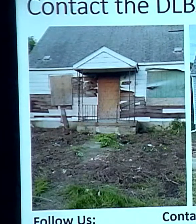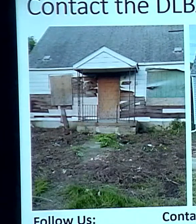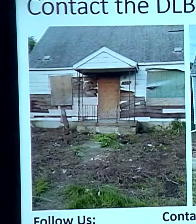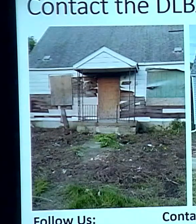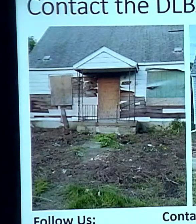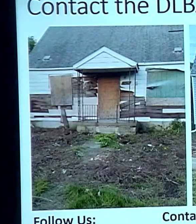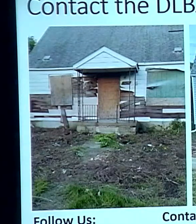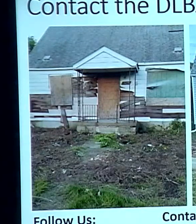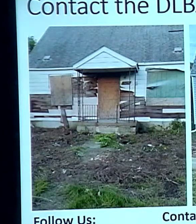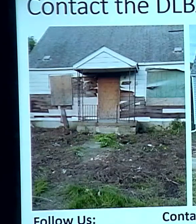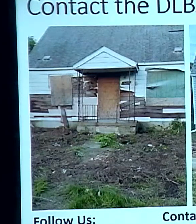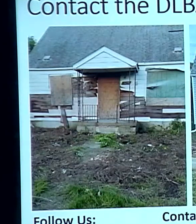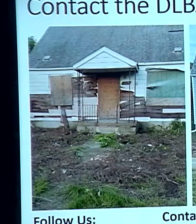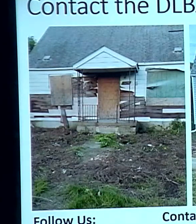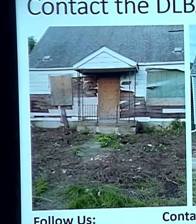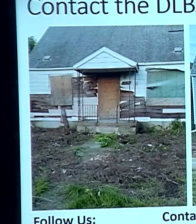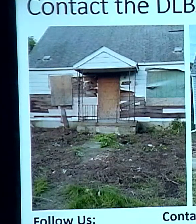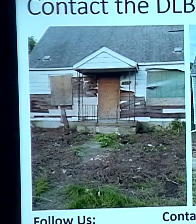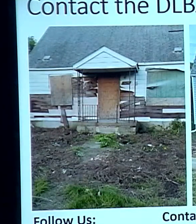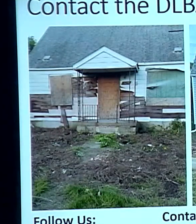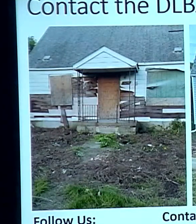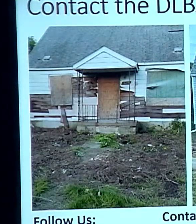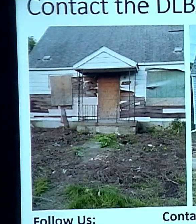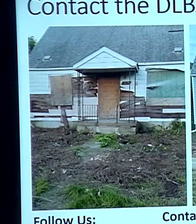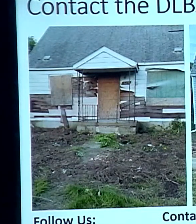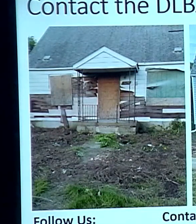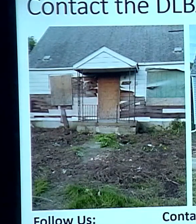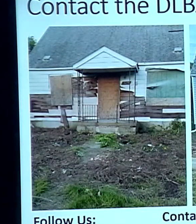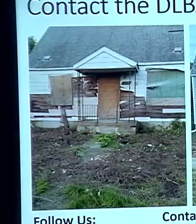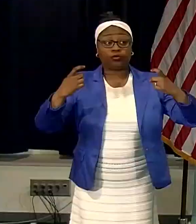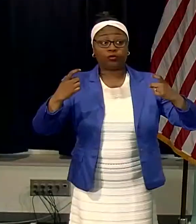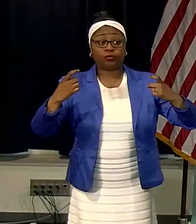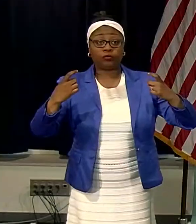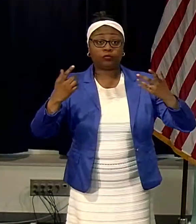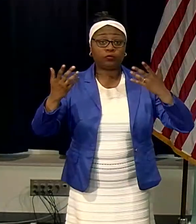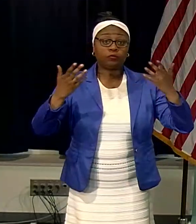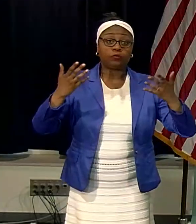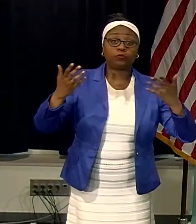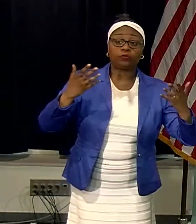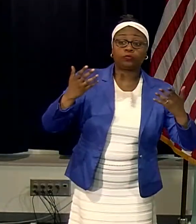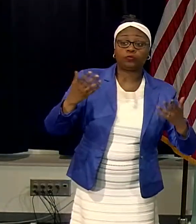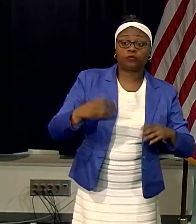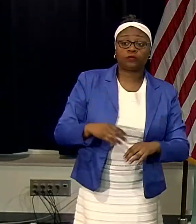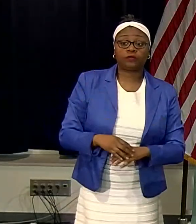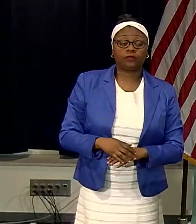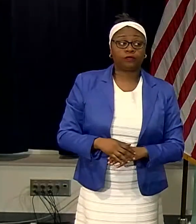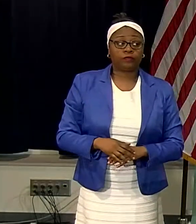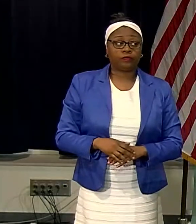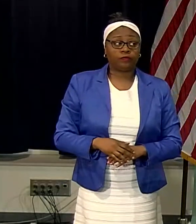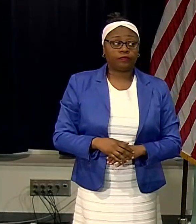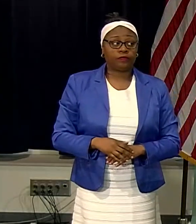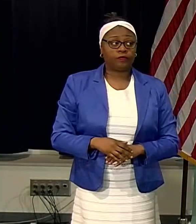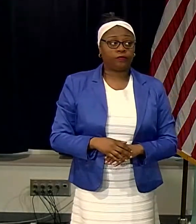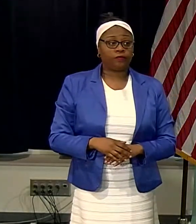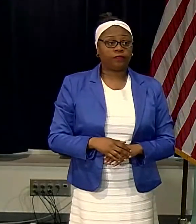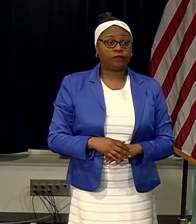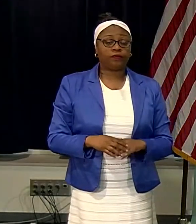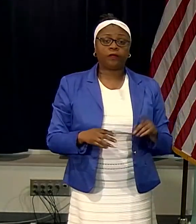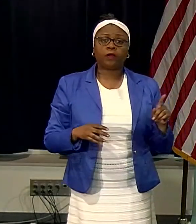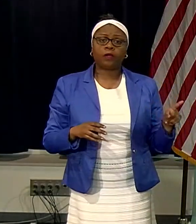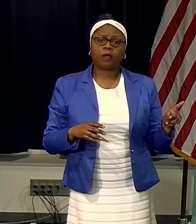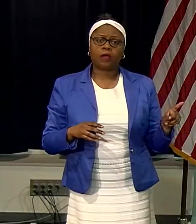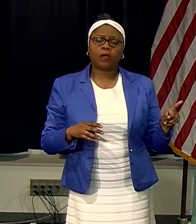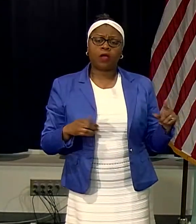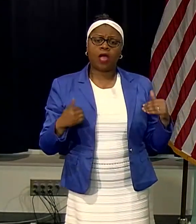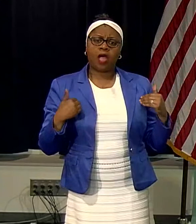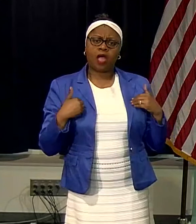So we are now opening up the floor to any questions via social media or live as well. We have a